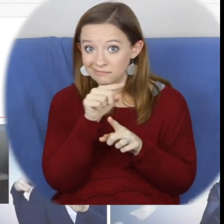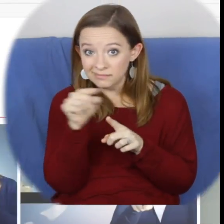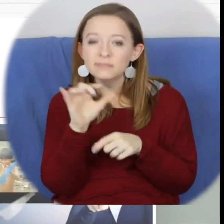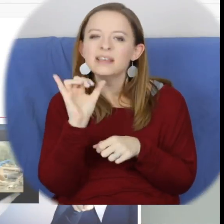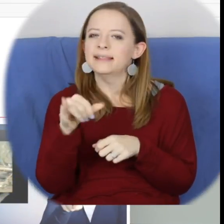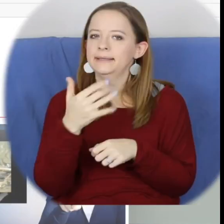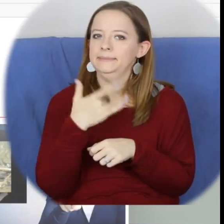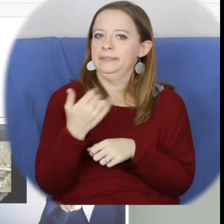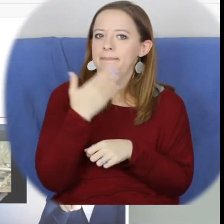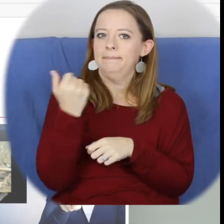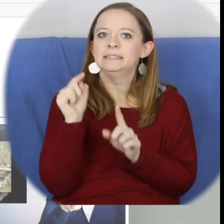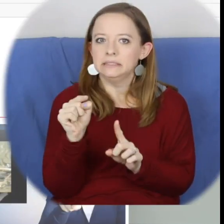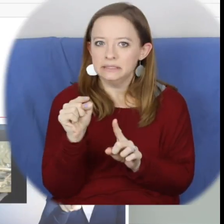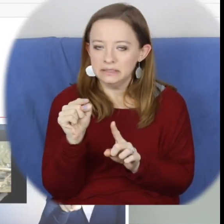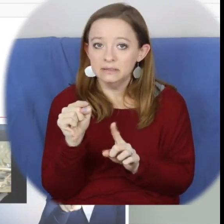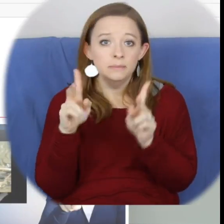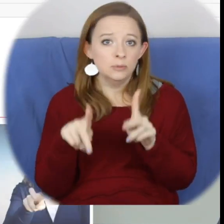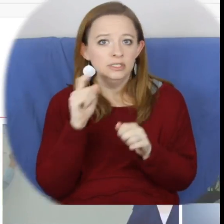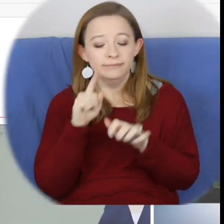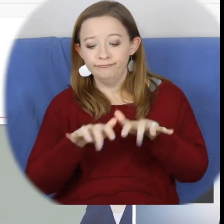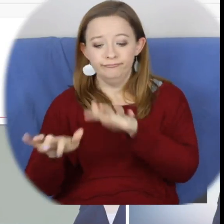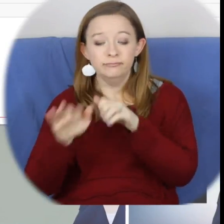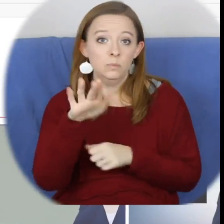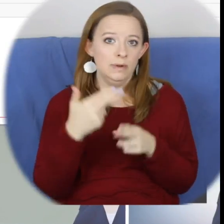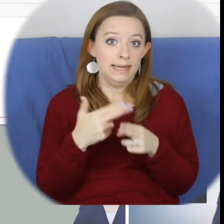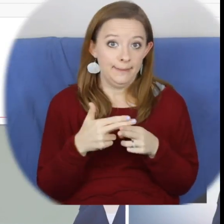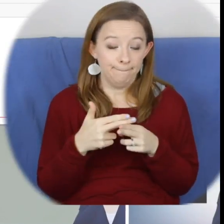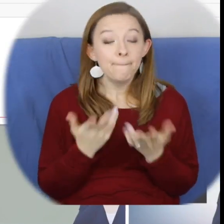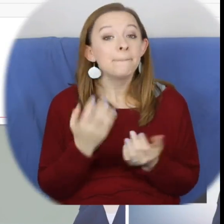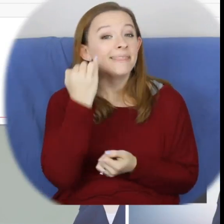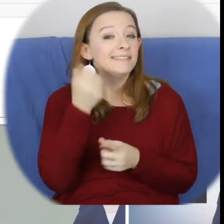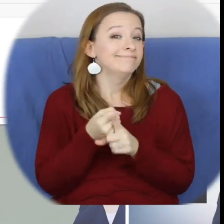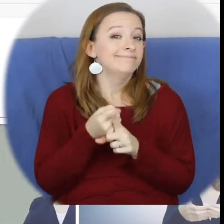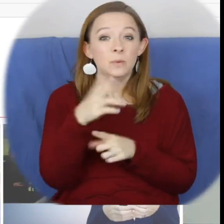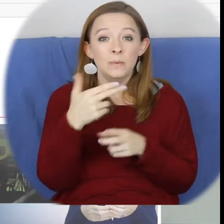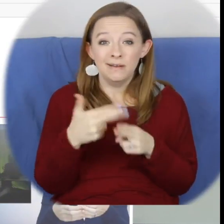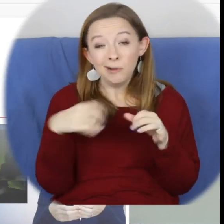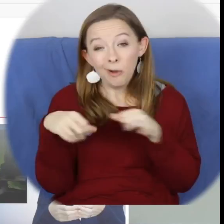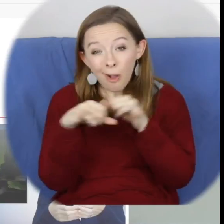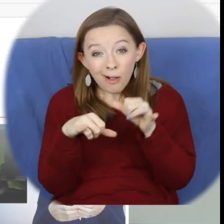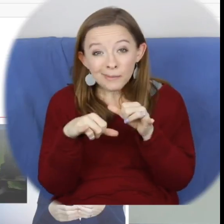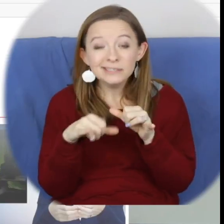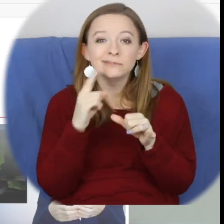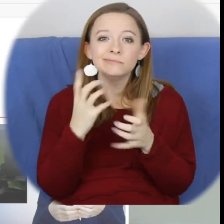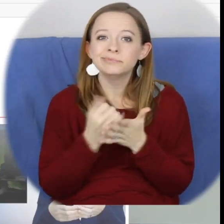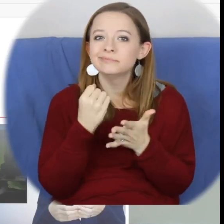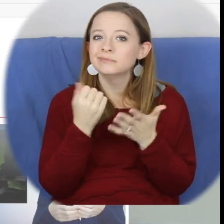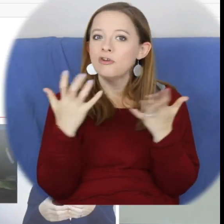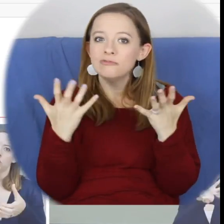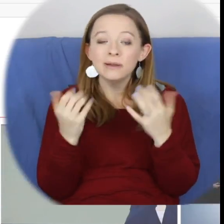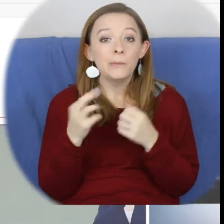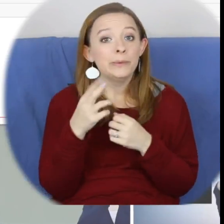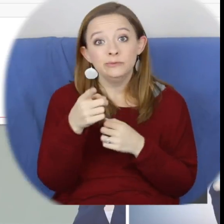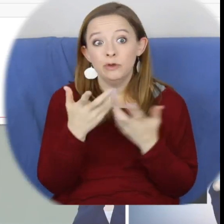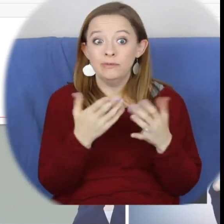and I set it up on wix.ix.com. And if you type that in, that name, or maybe if your name is